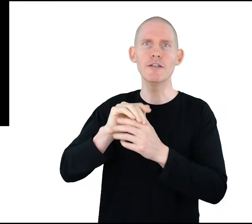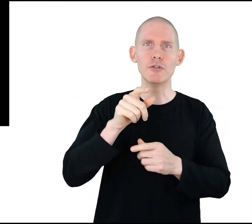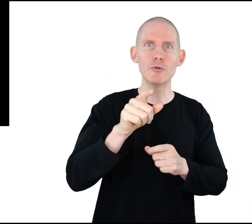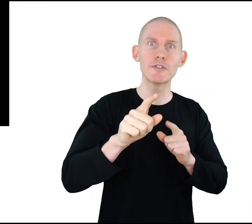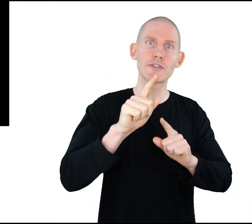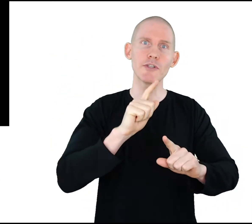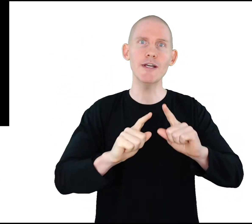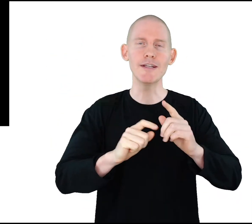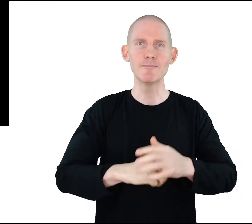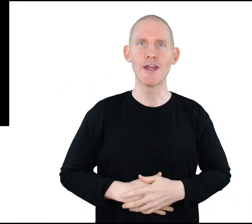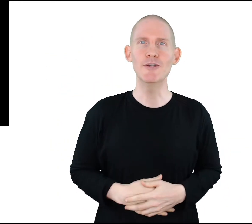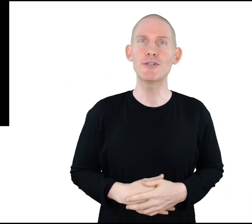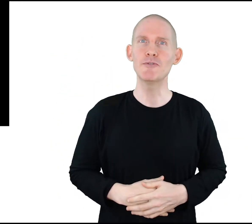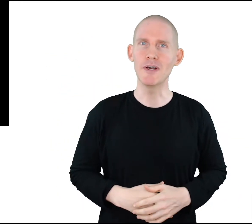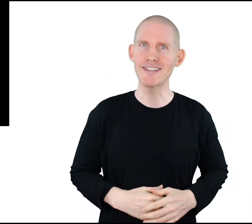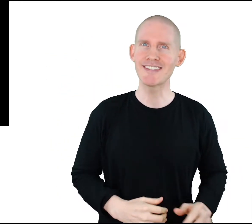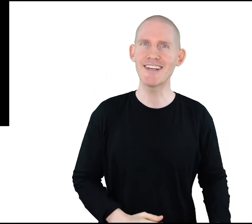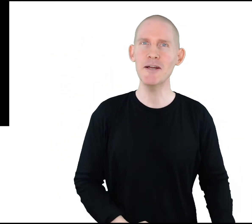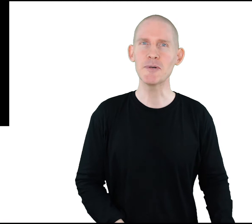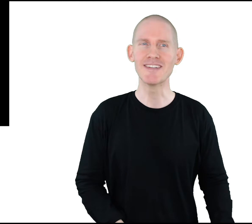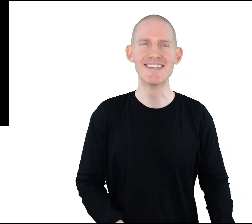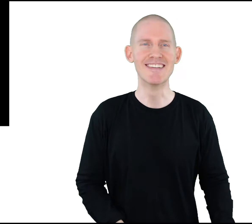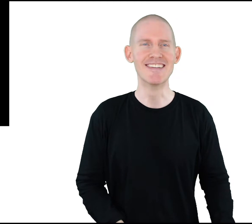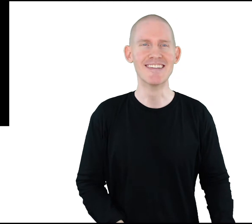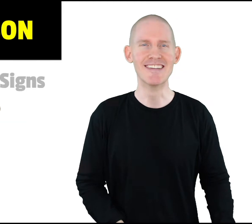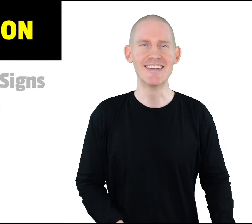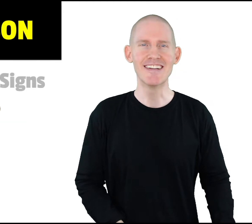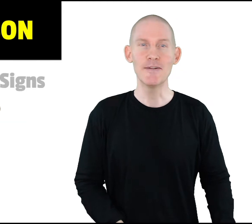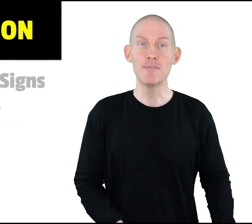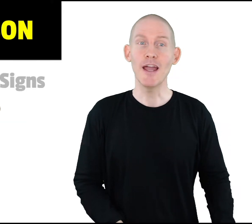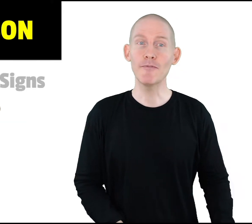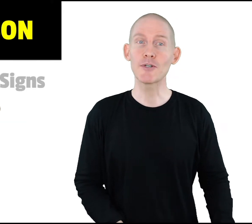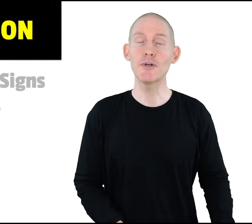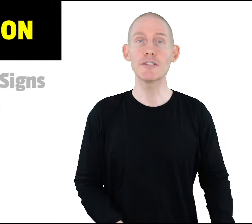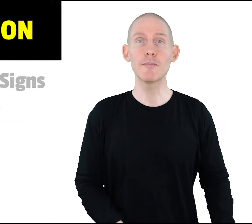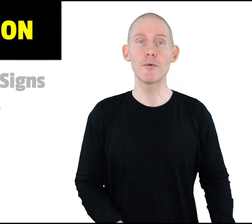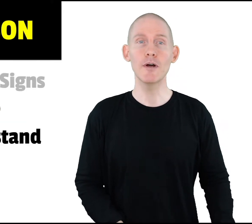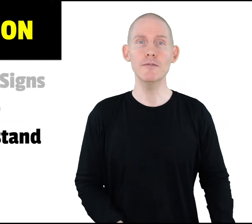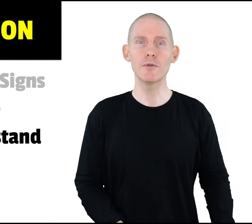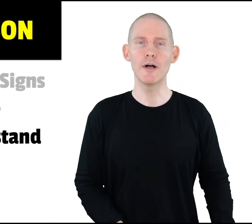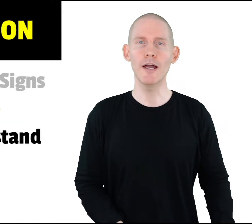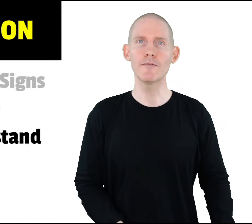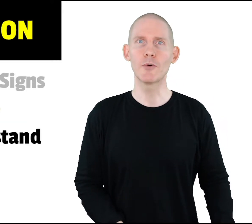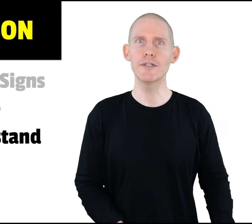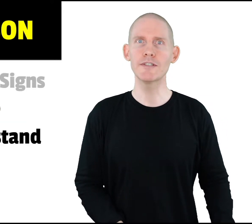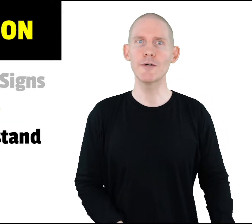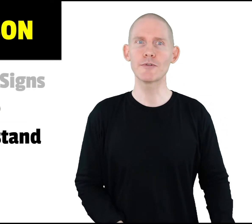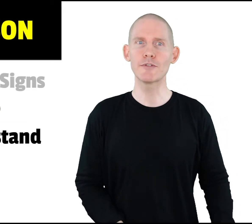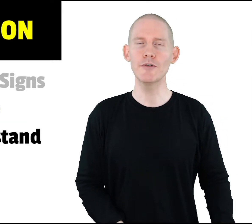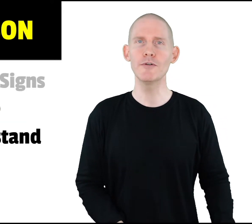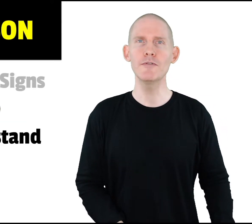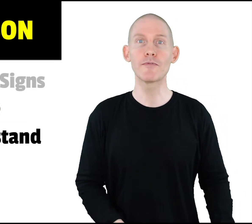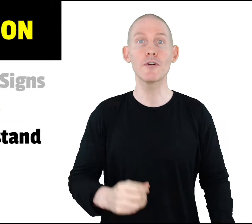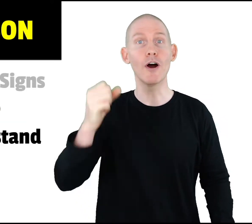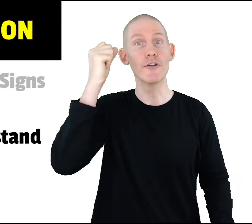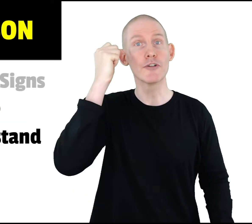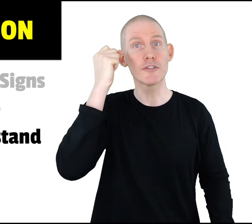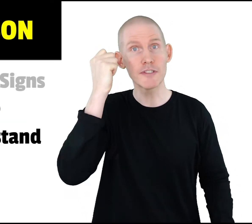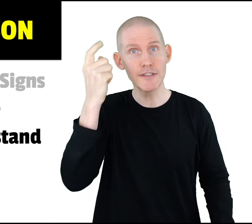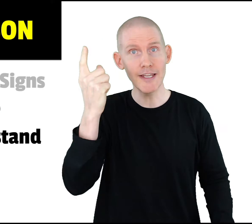you sign it. And you can race the timer. After quiz number 1, we'll have quiz number 2 for